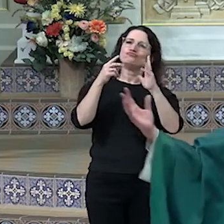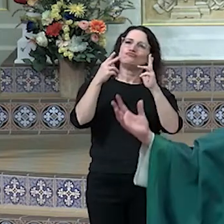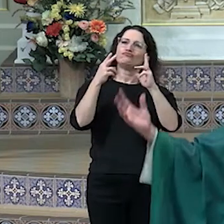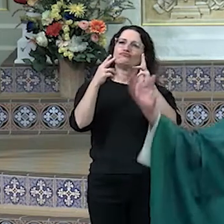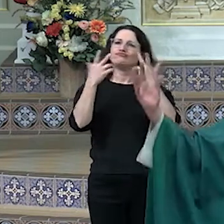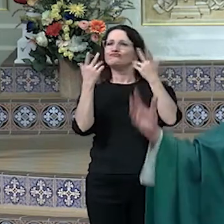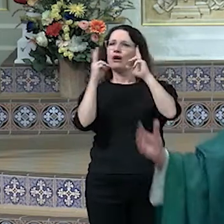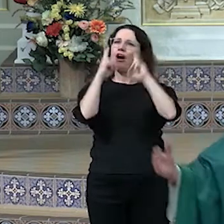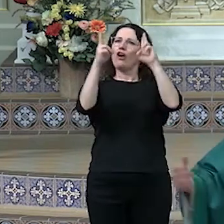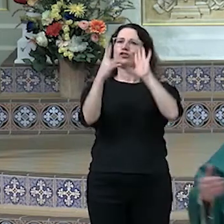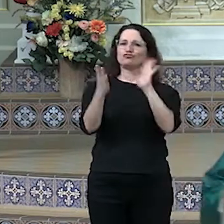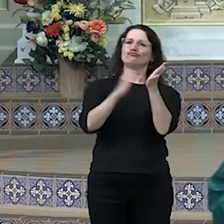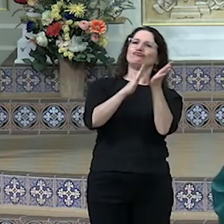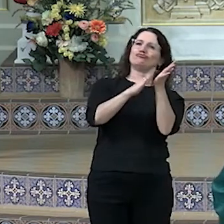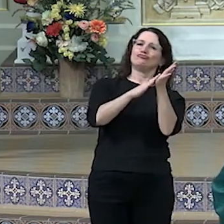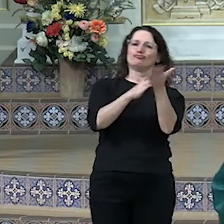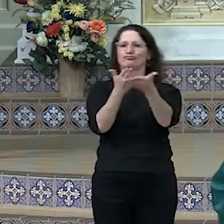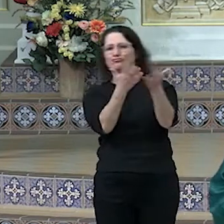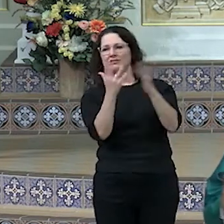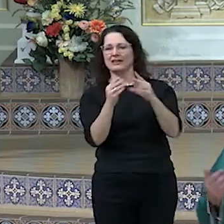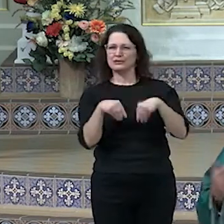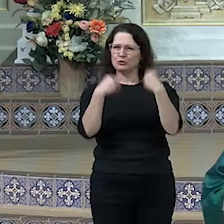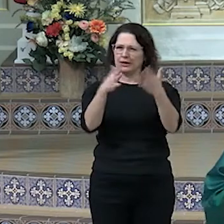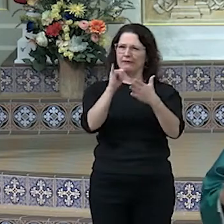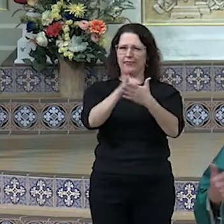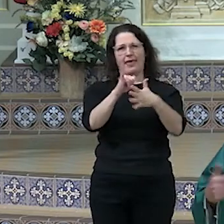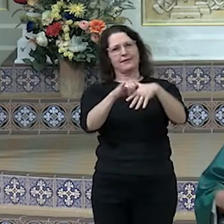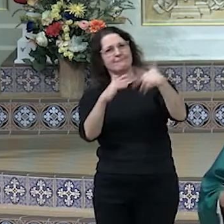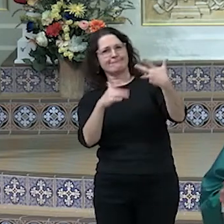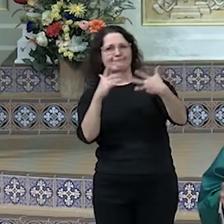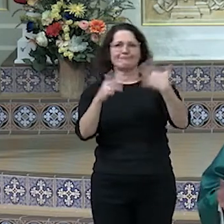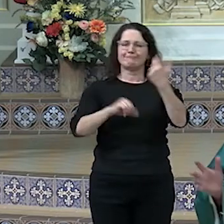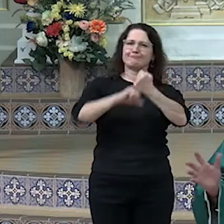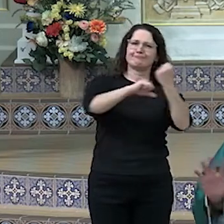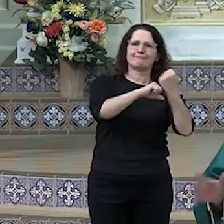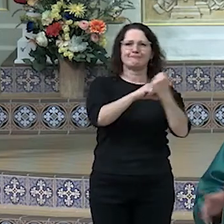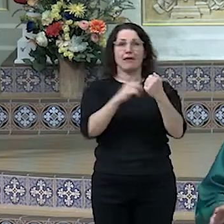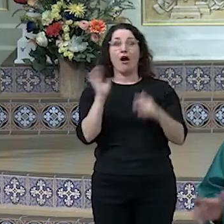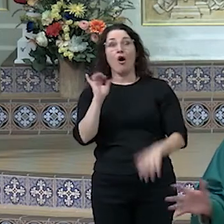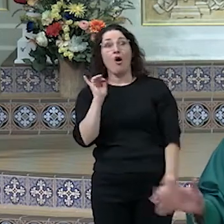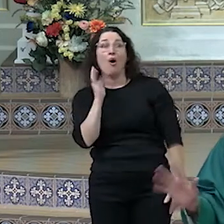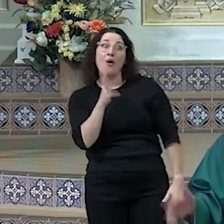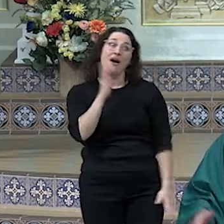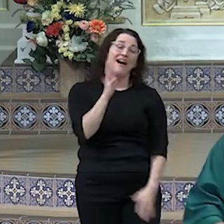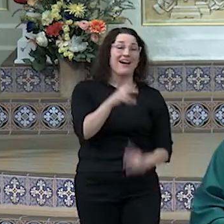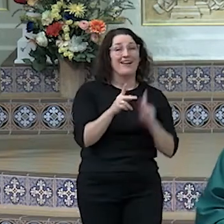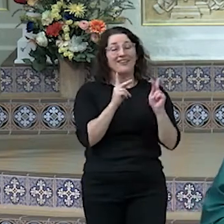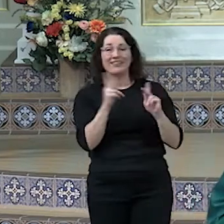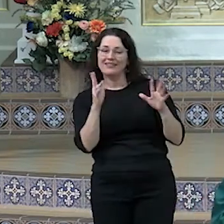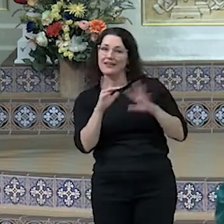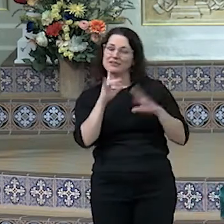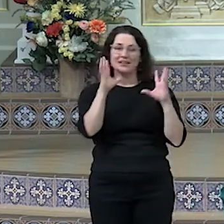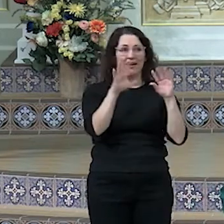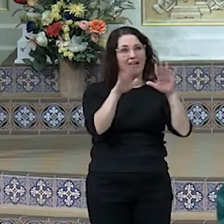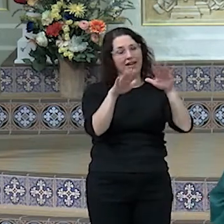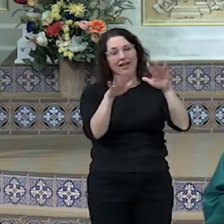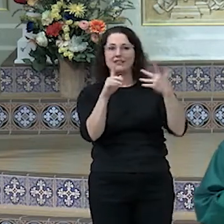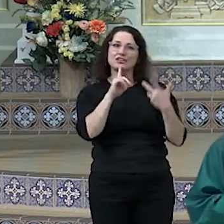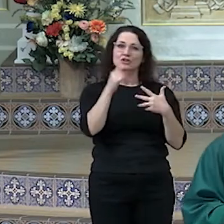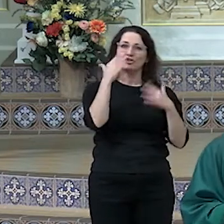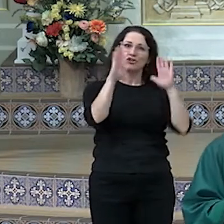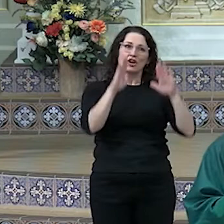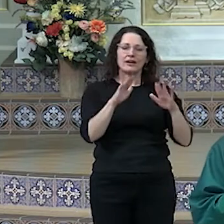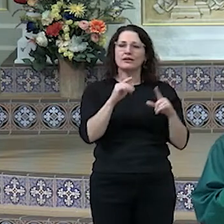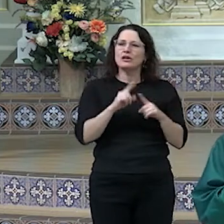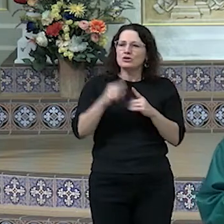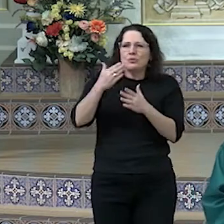the whatever, being that person that others will say, oh, wow, that was beautiful, blah, blah, blah. There's